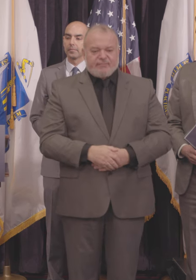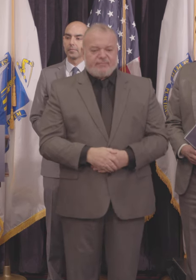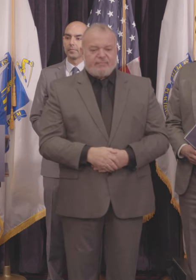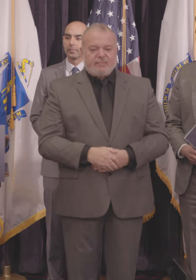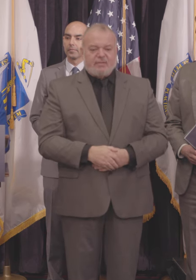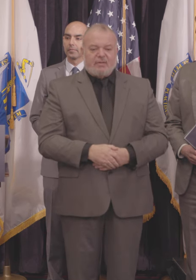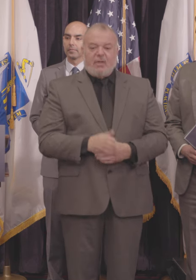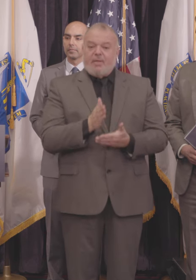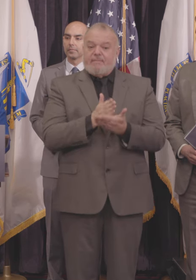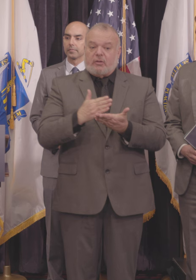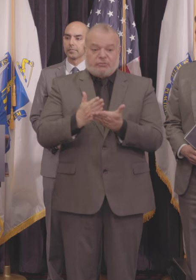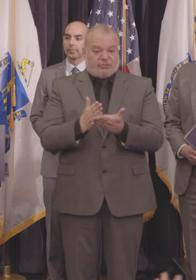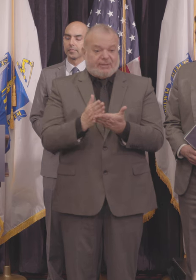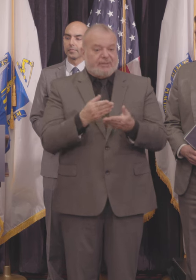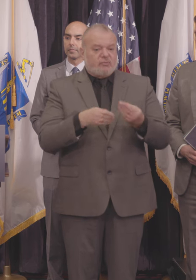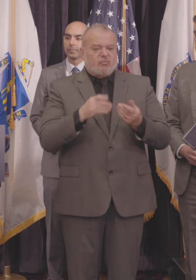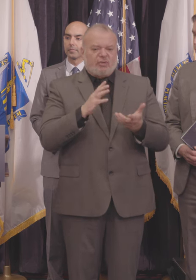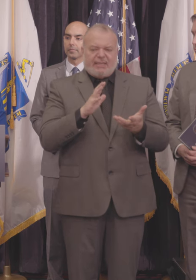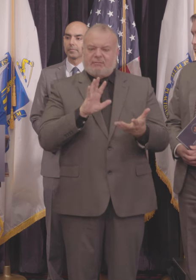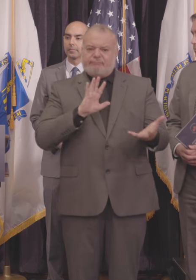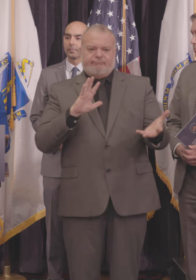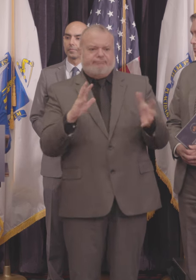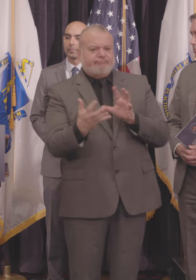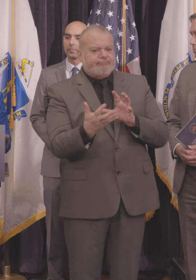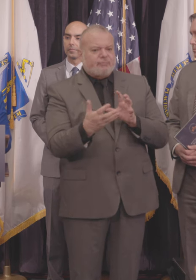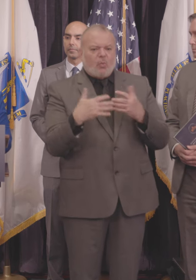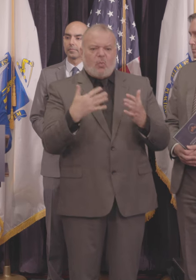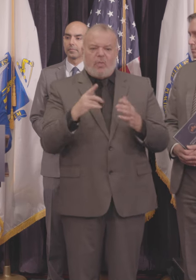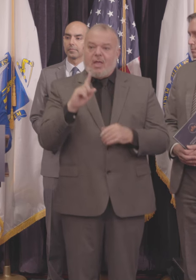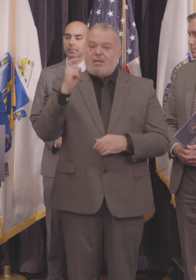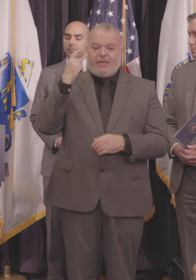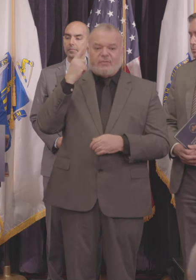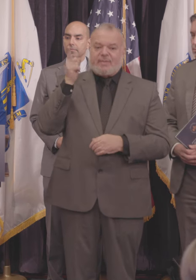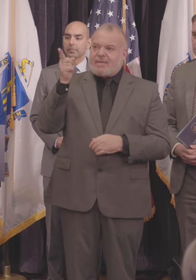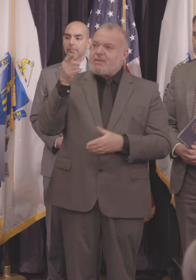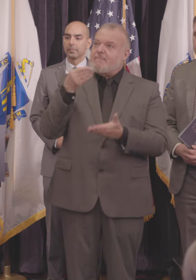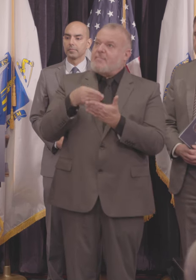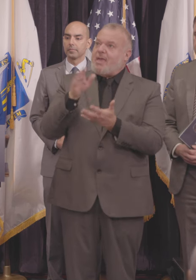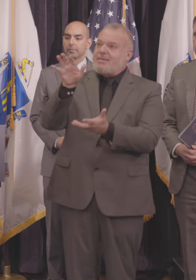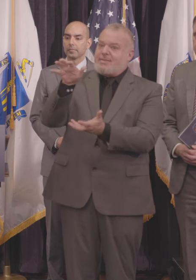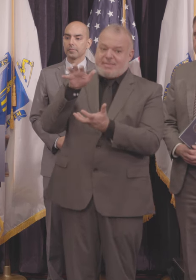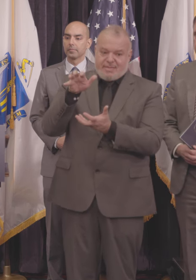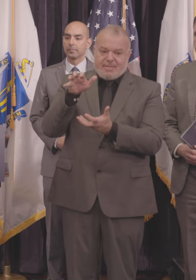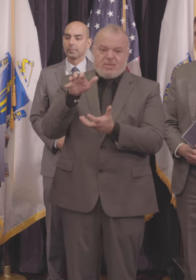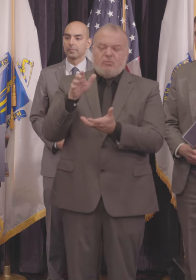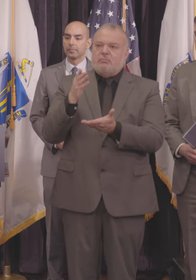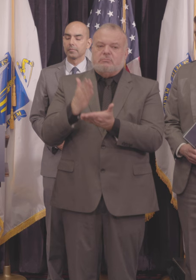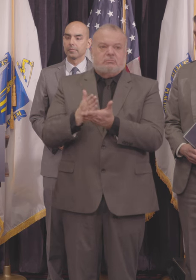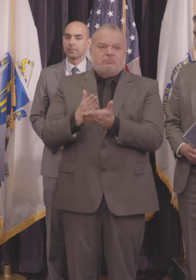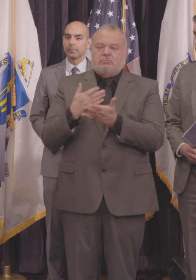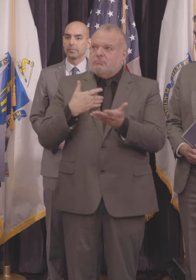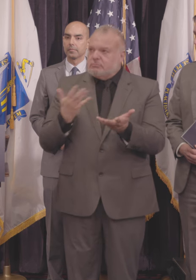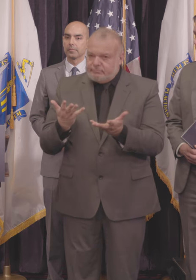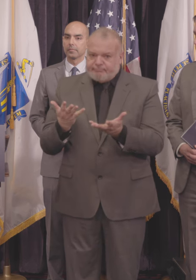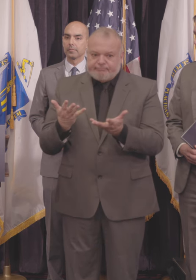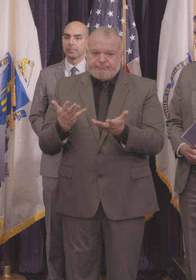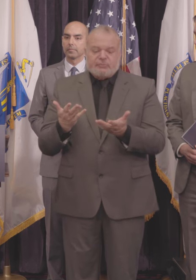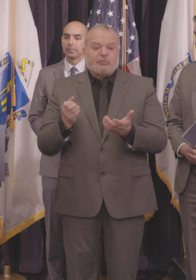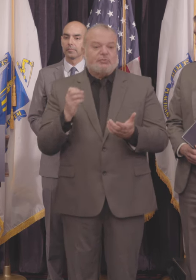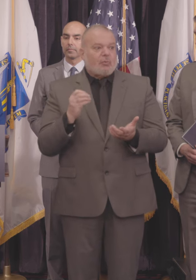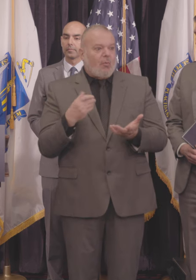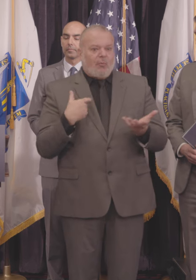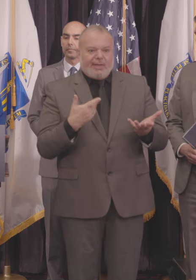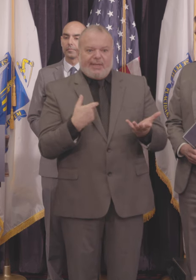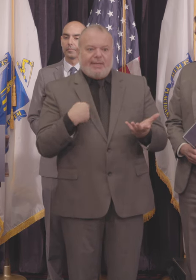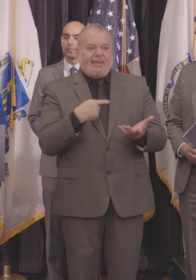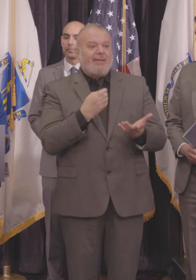gone away, and nationally, the economic recovery has stabilized. So in this environment, it